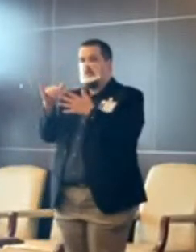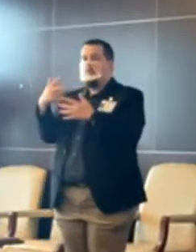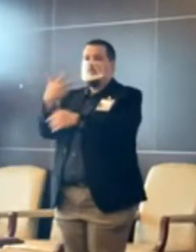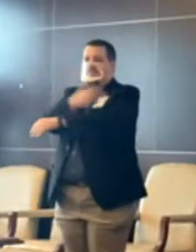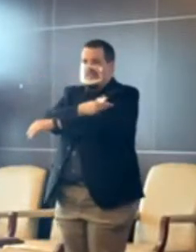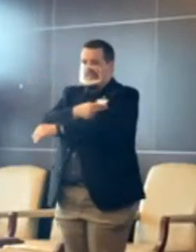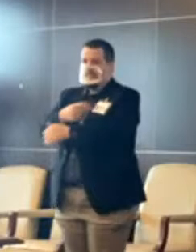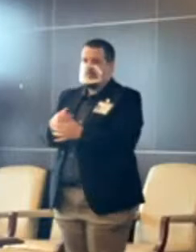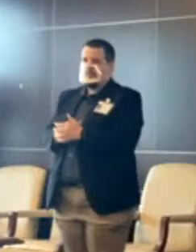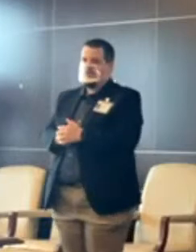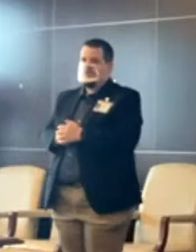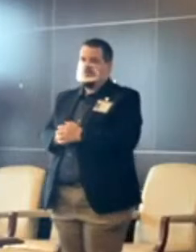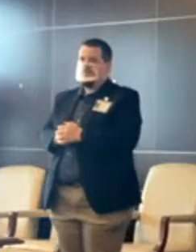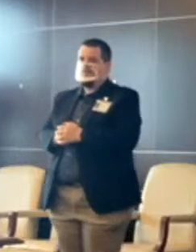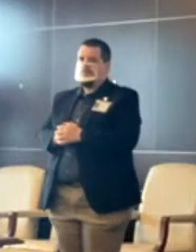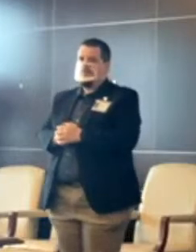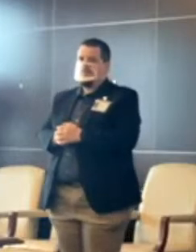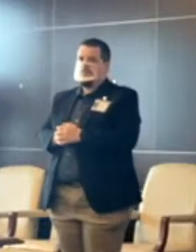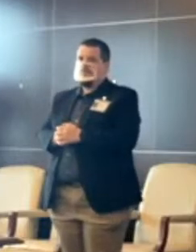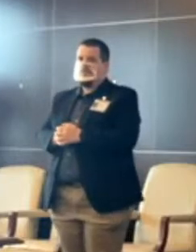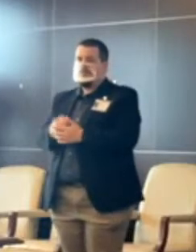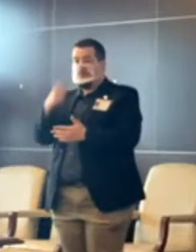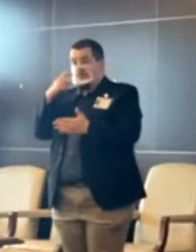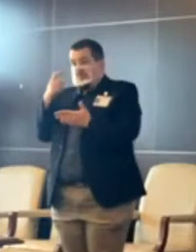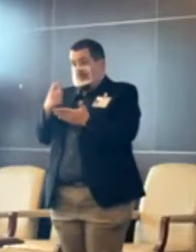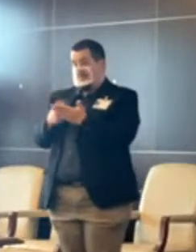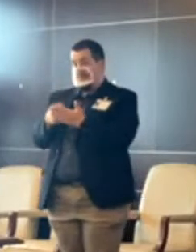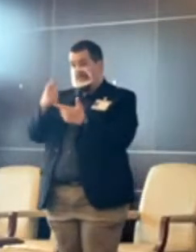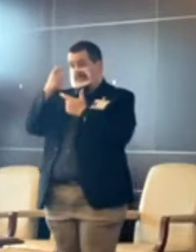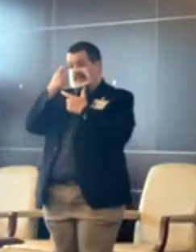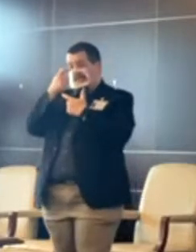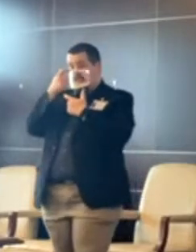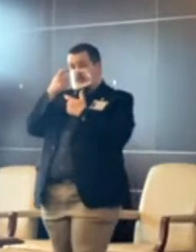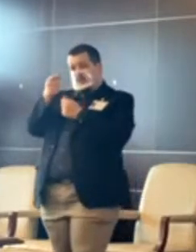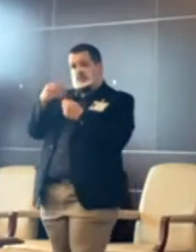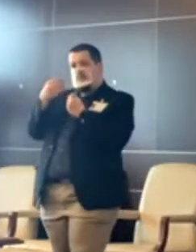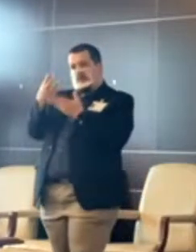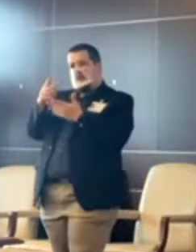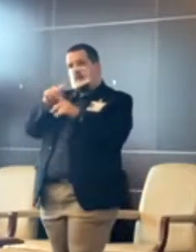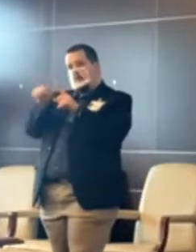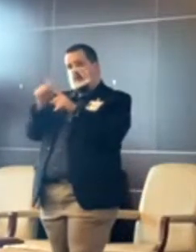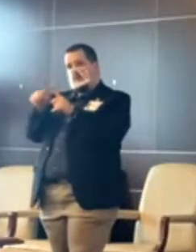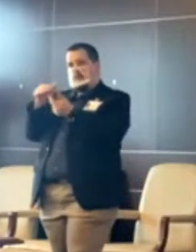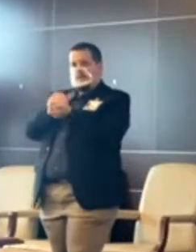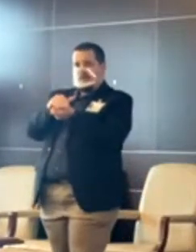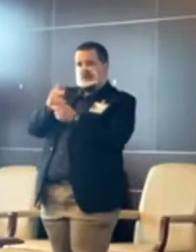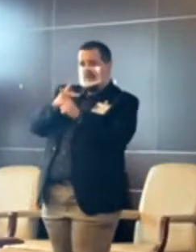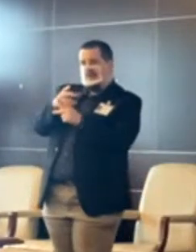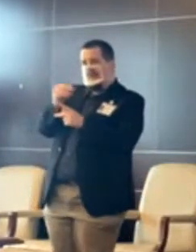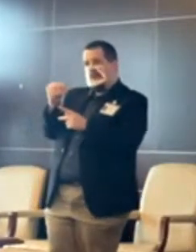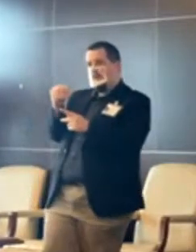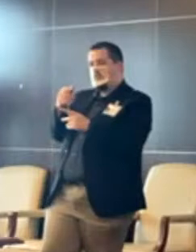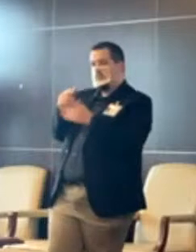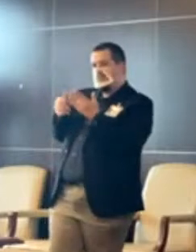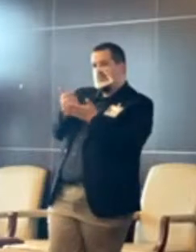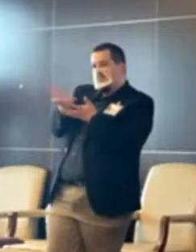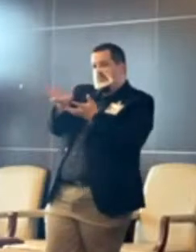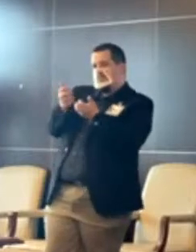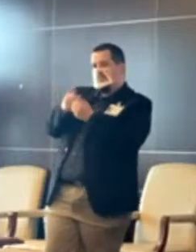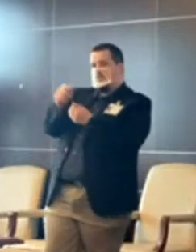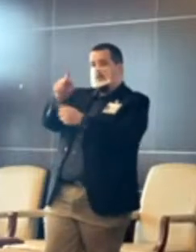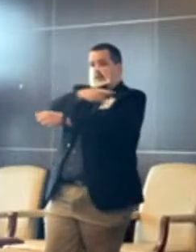vaccine. We recognize the interest in providing a variety of medical care and interventions when it comes to caring for